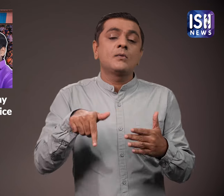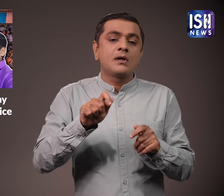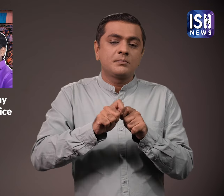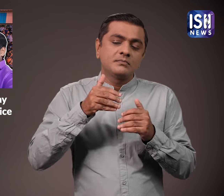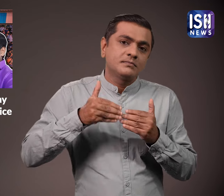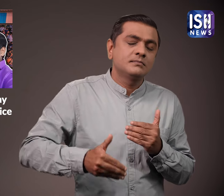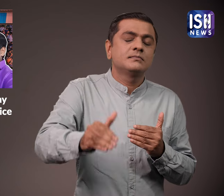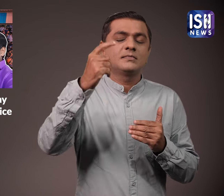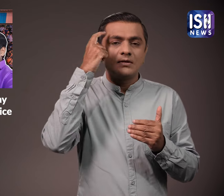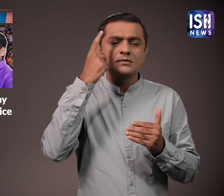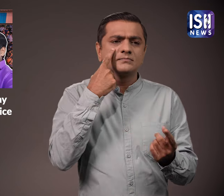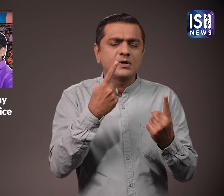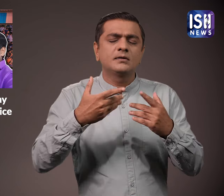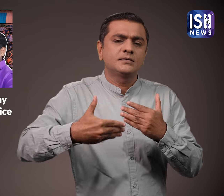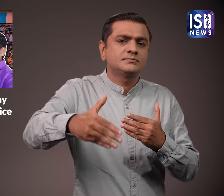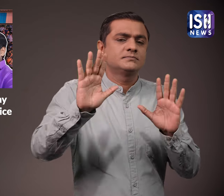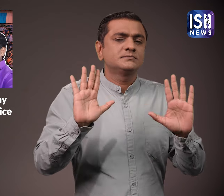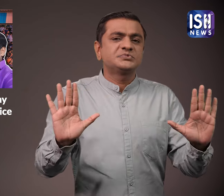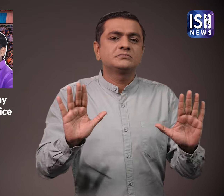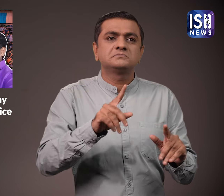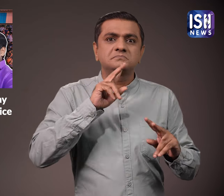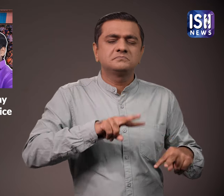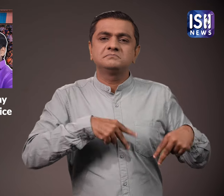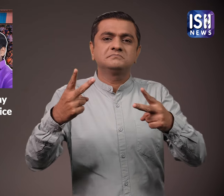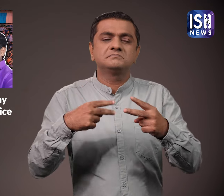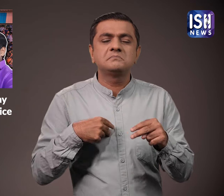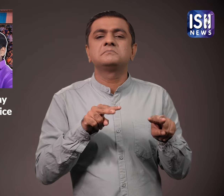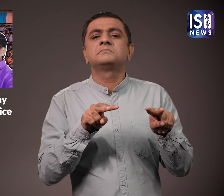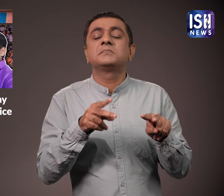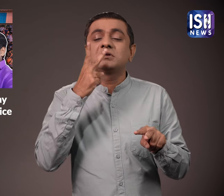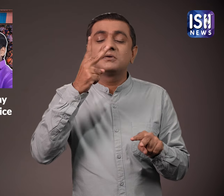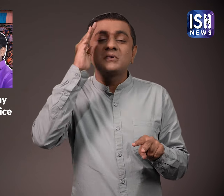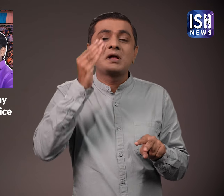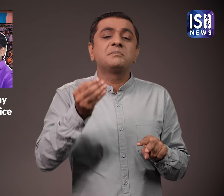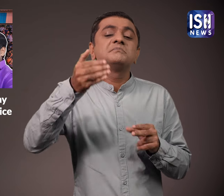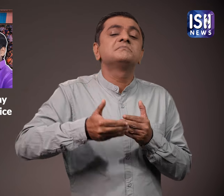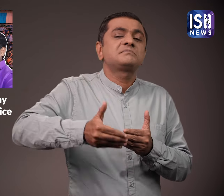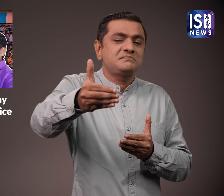He added that investigation is going on. Let's wait for more updates.